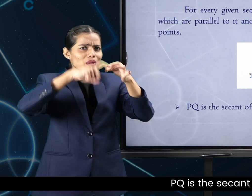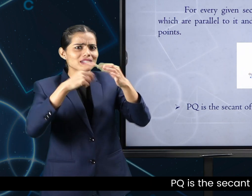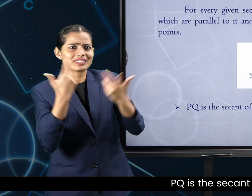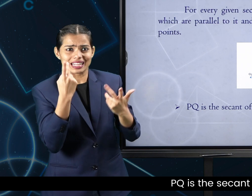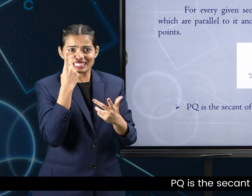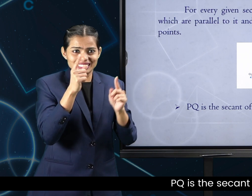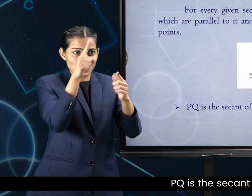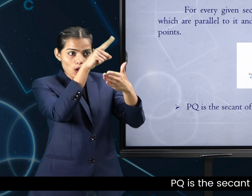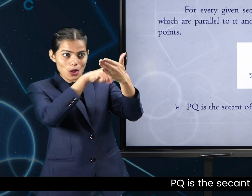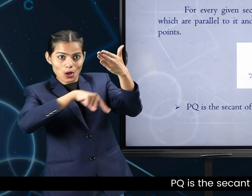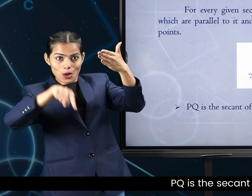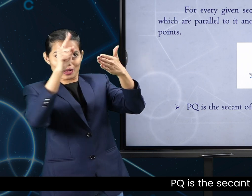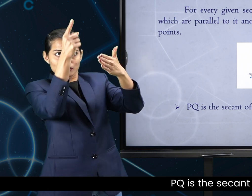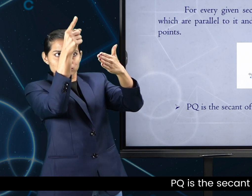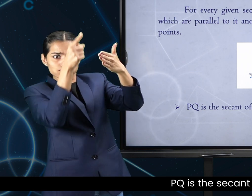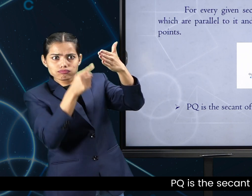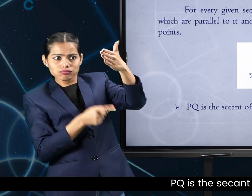PQ is the secant of a circle.